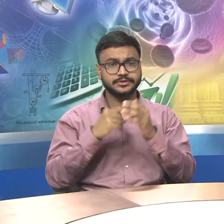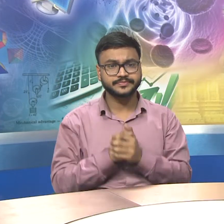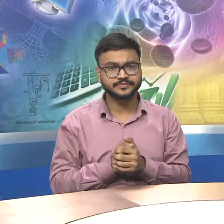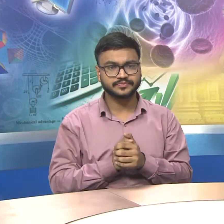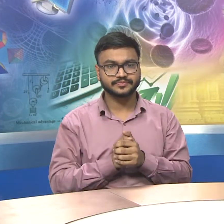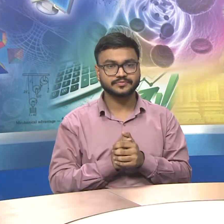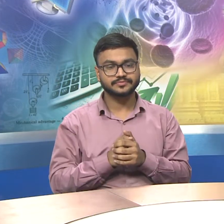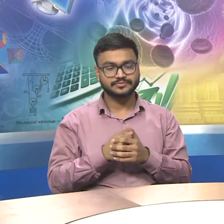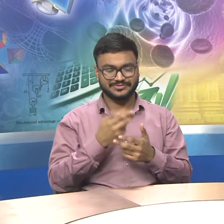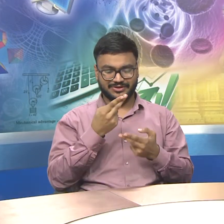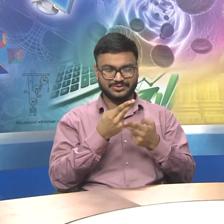Next is